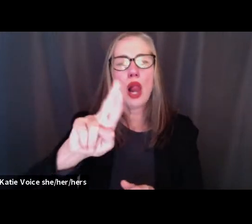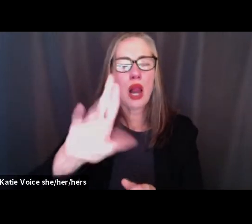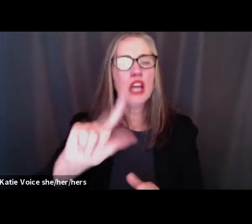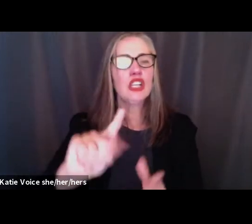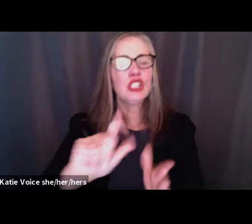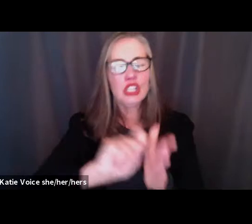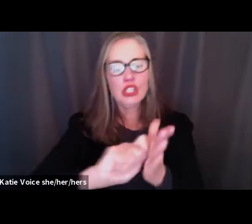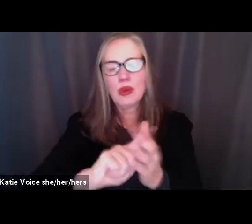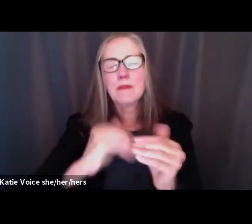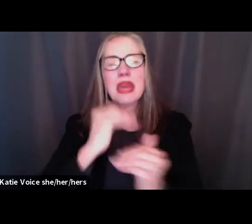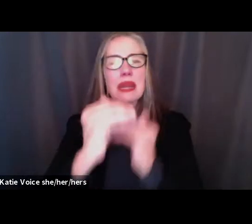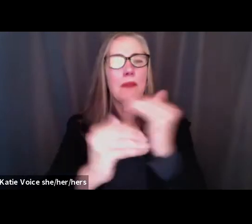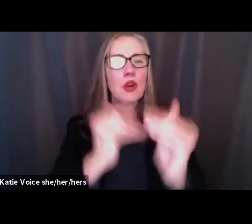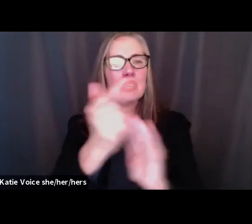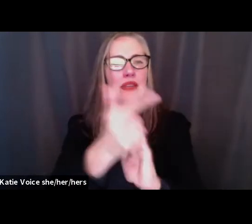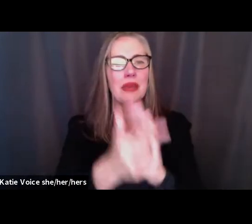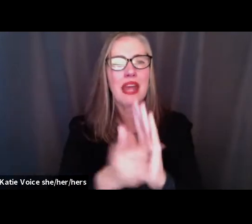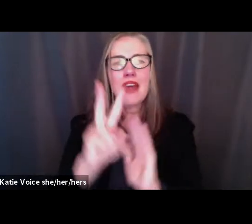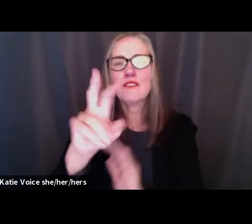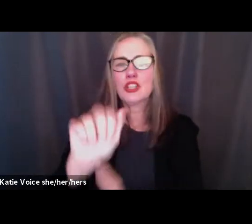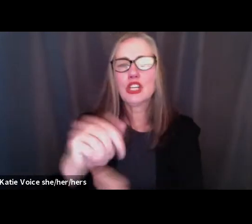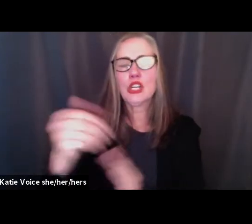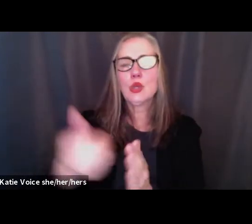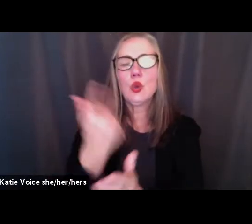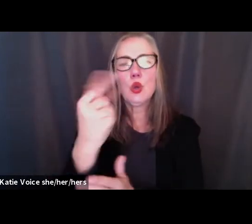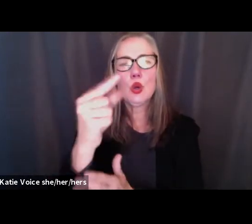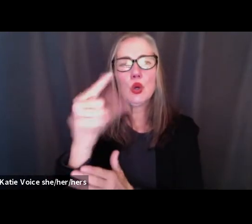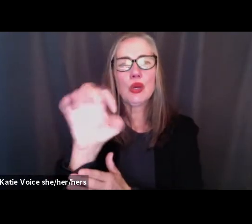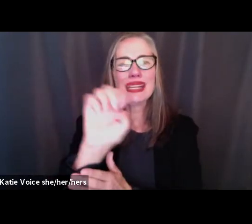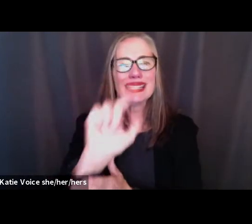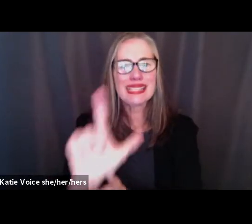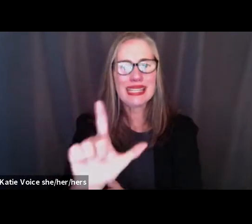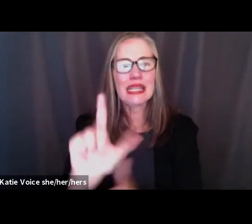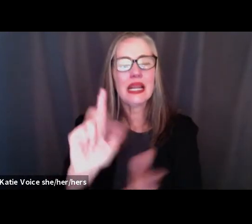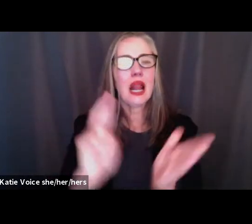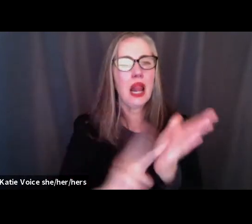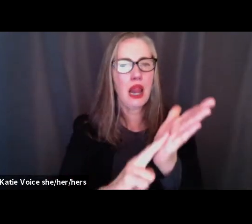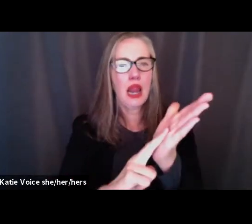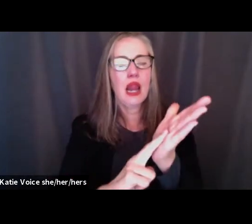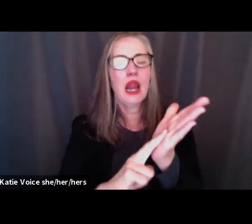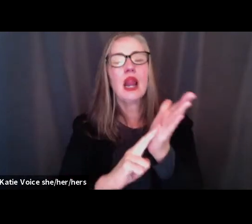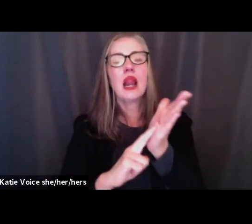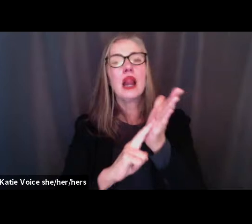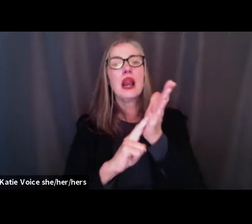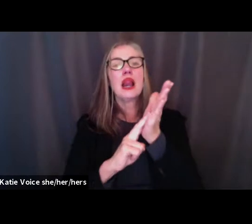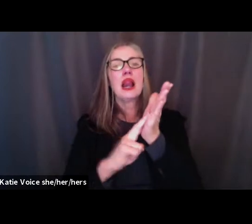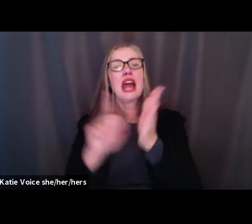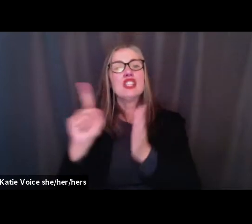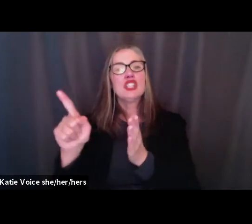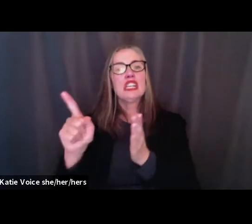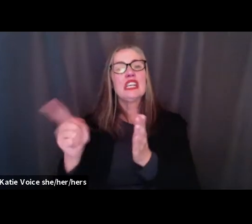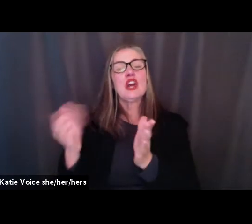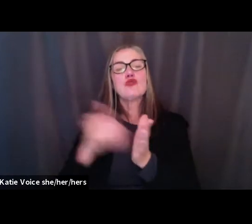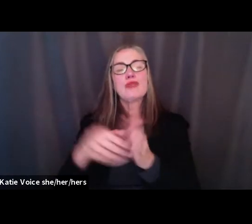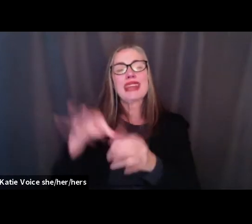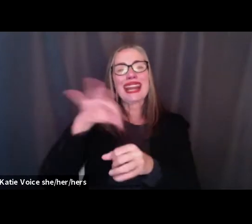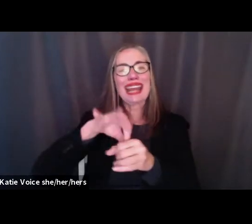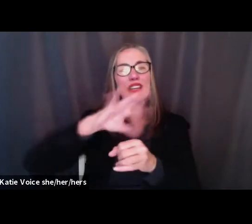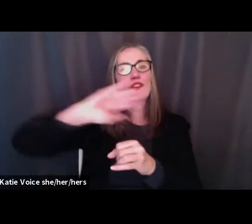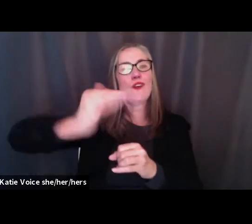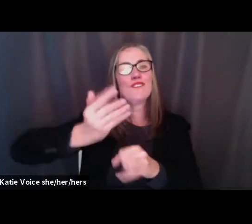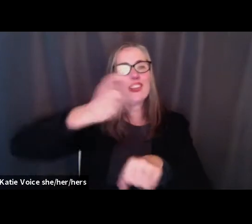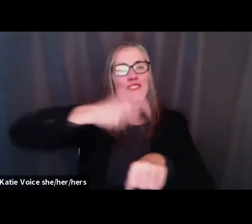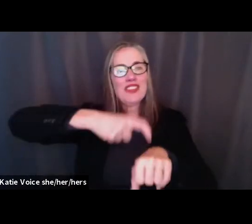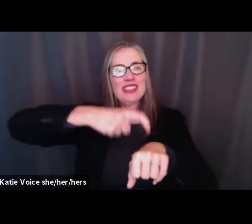among them the Virginia New Green Deal bill, who was re-elected for his 5th term